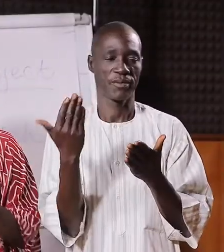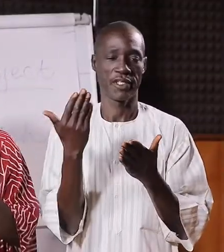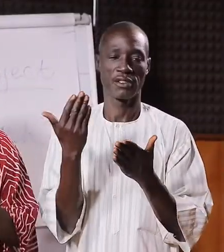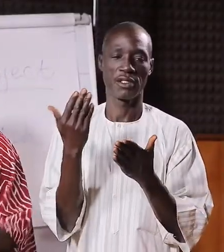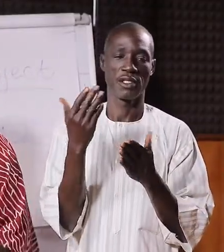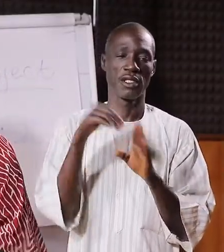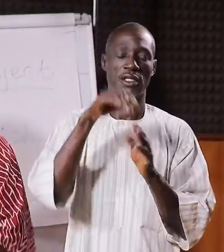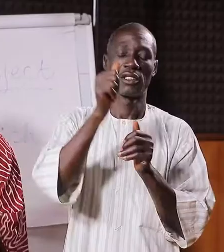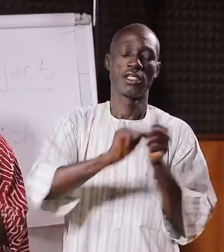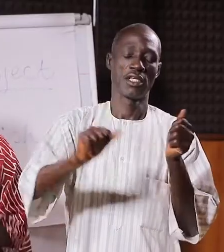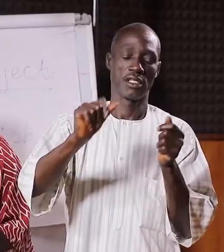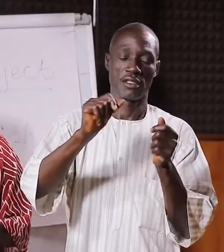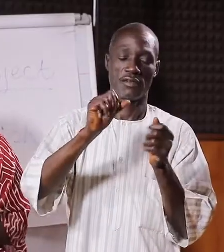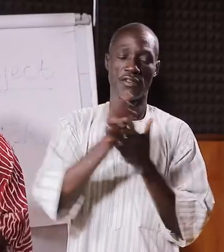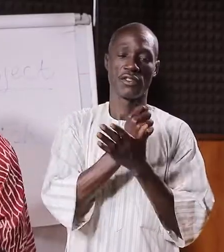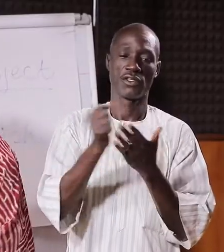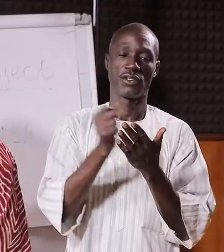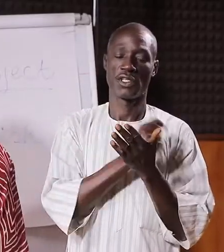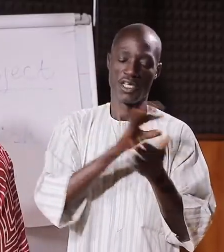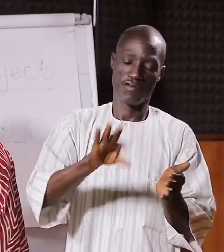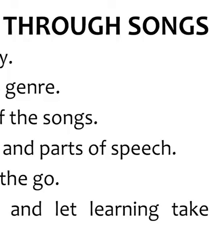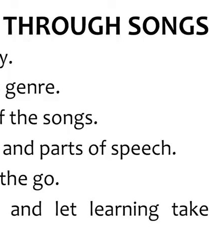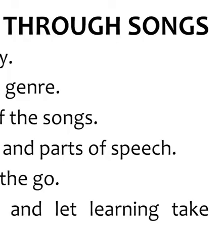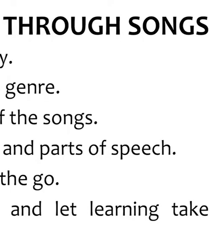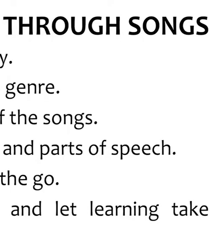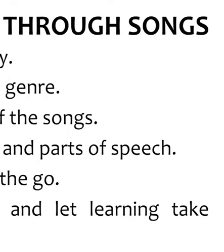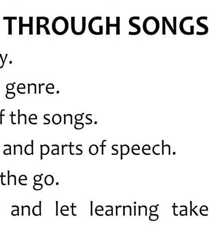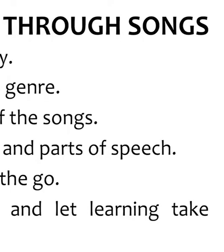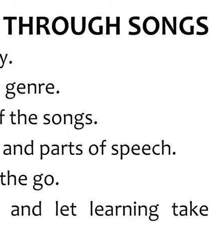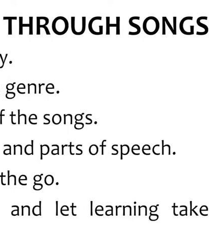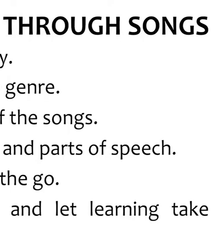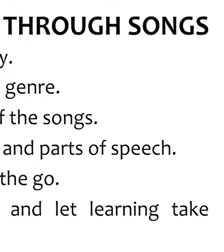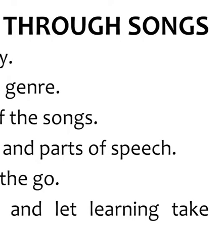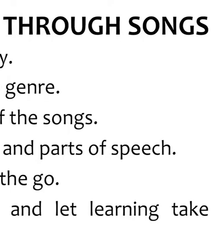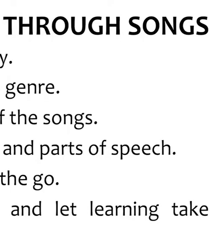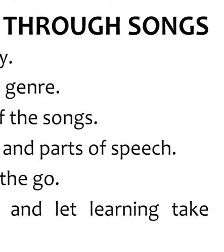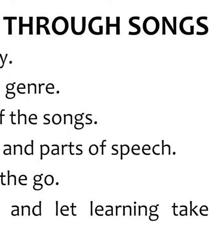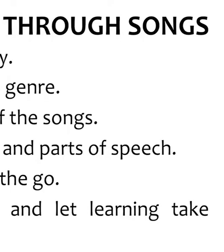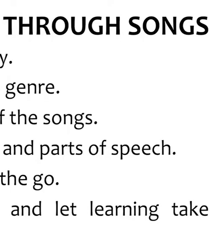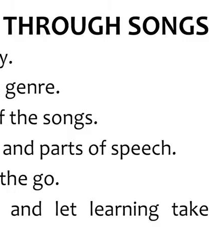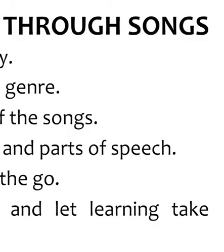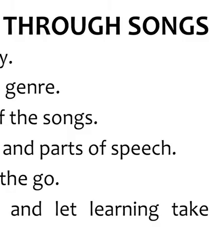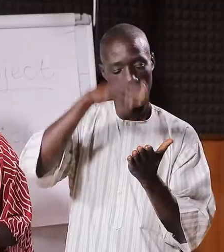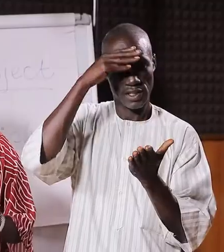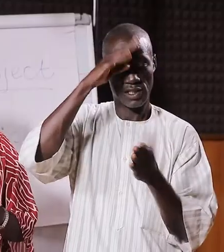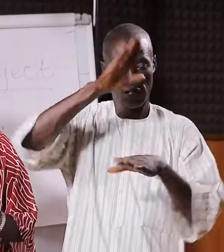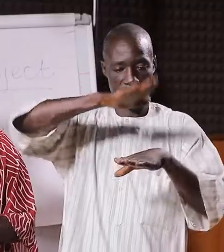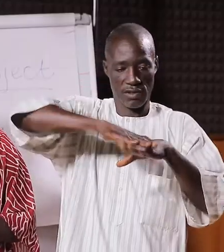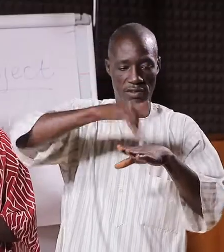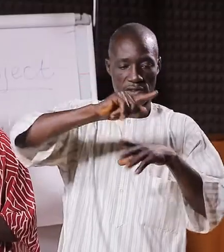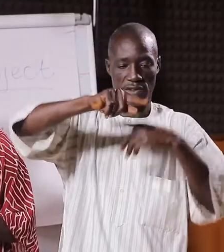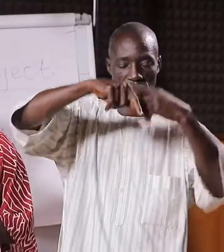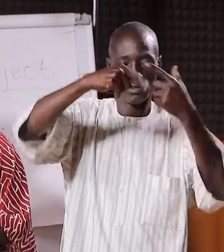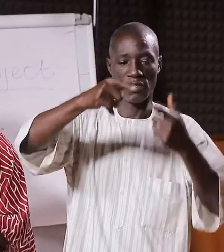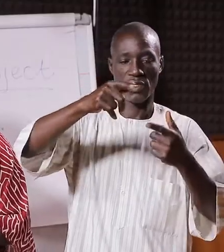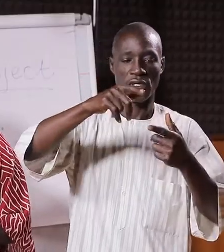words, then identify the parts of speech it belongs to. 5, listen and learn on the go. As you listen